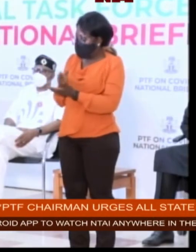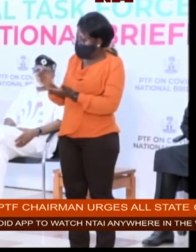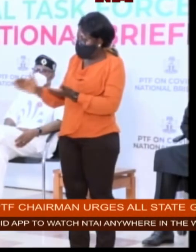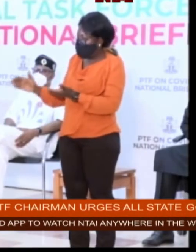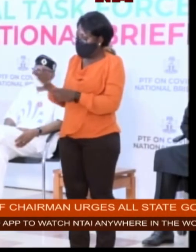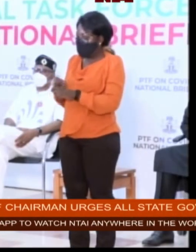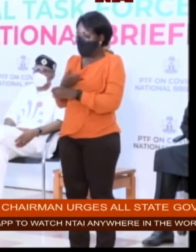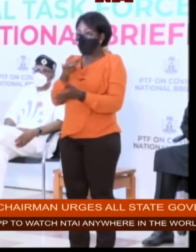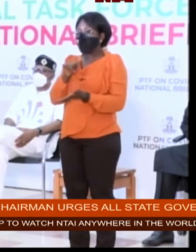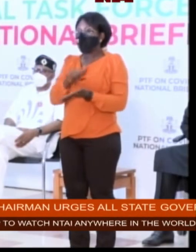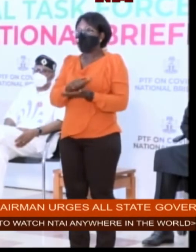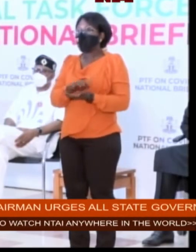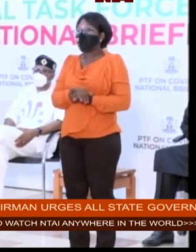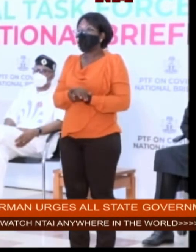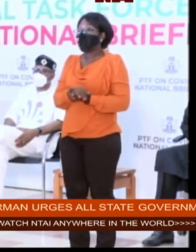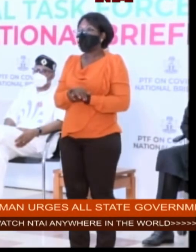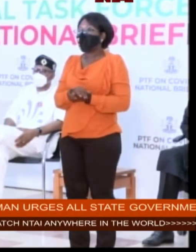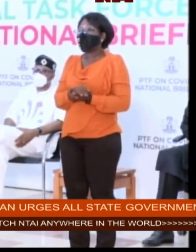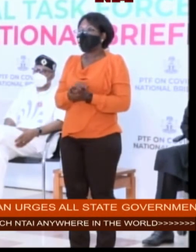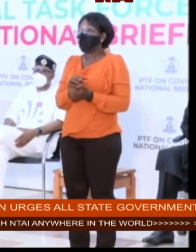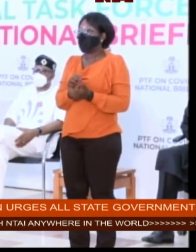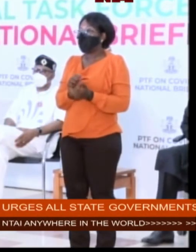that,